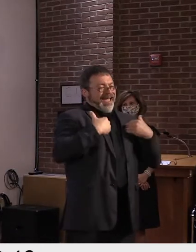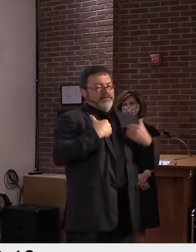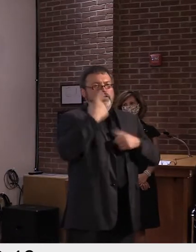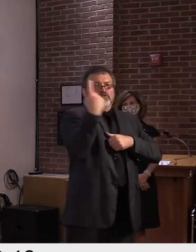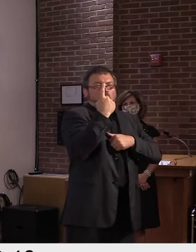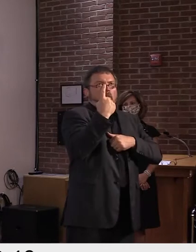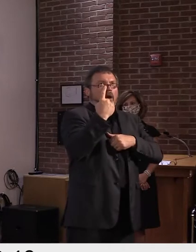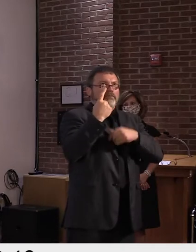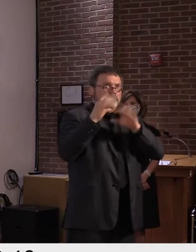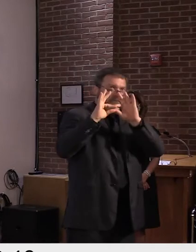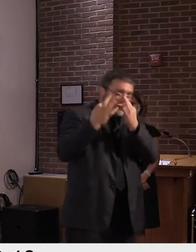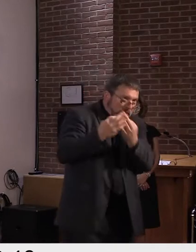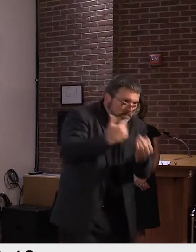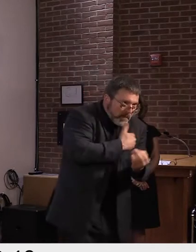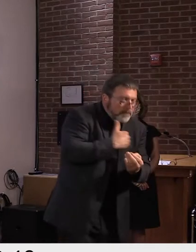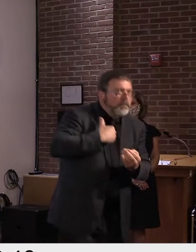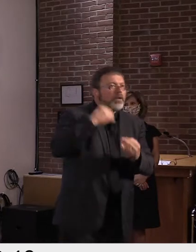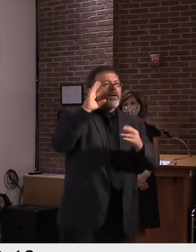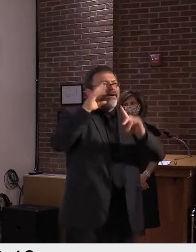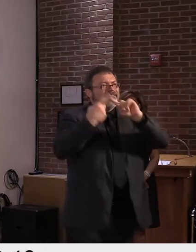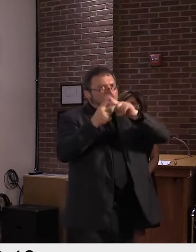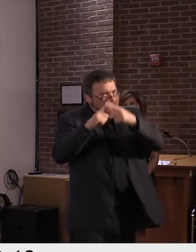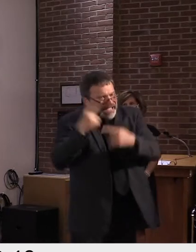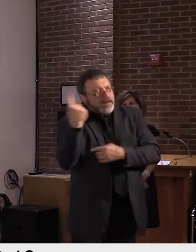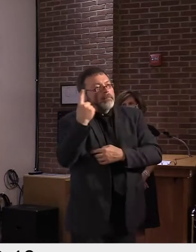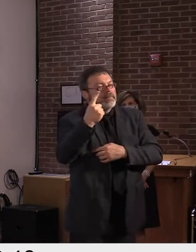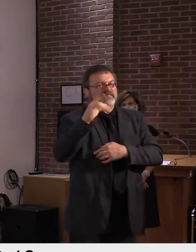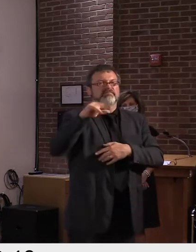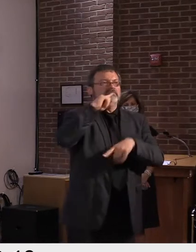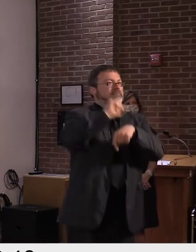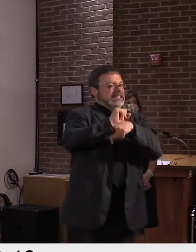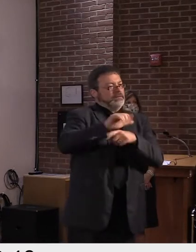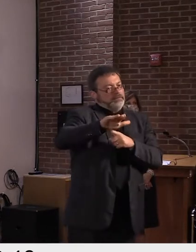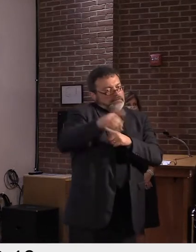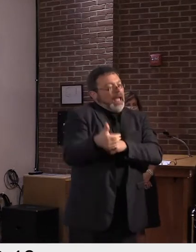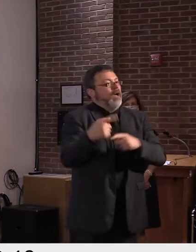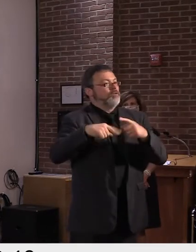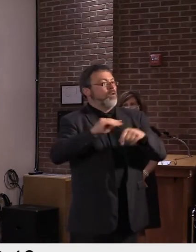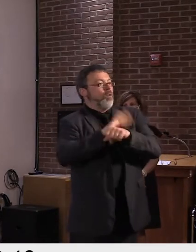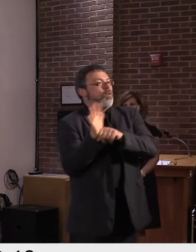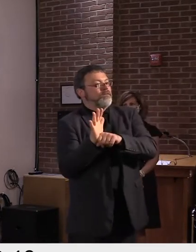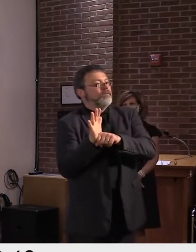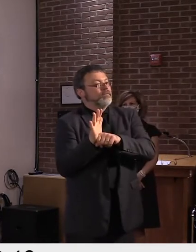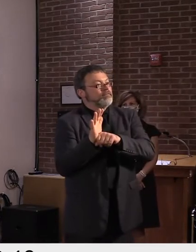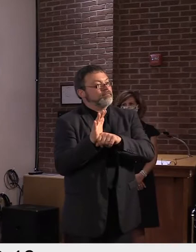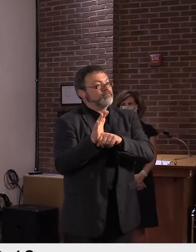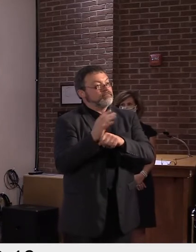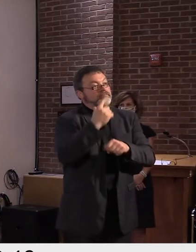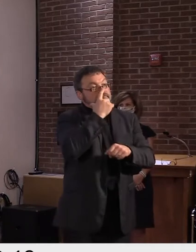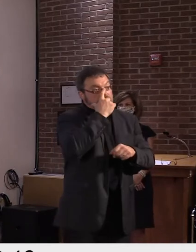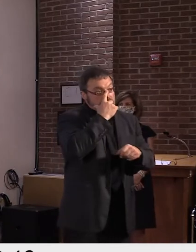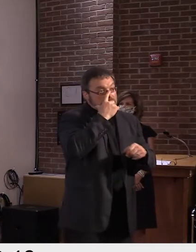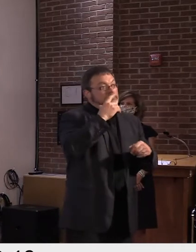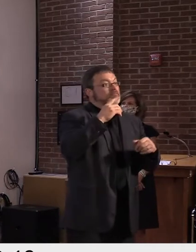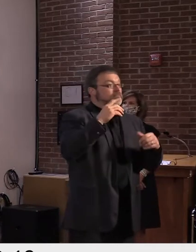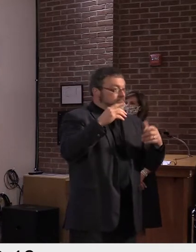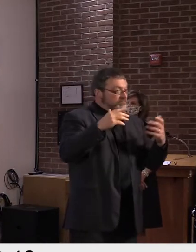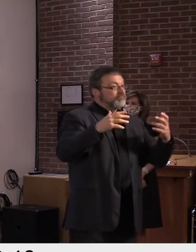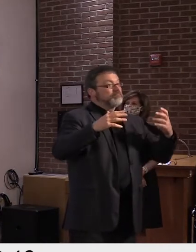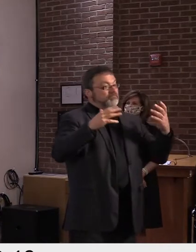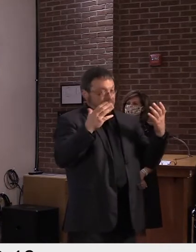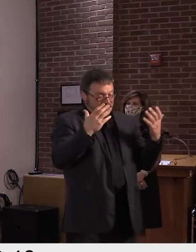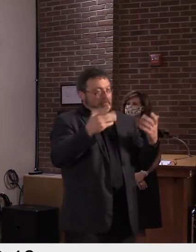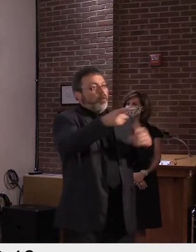getting tested and positive are those ages 18 to 44. Ages where we all think we're a little bit